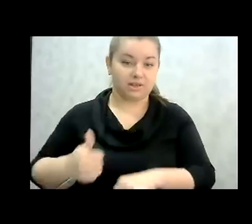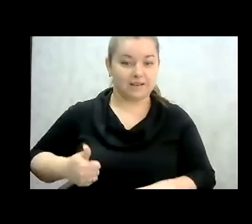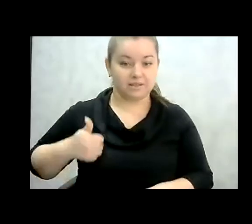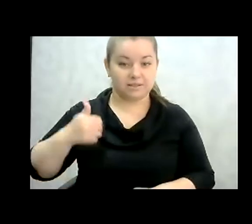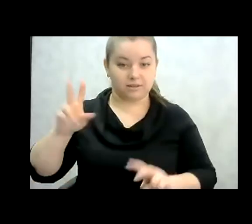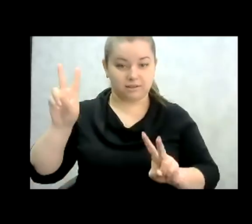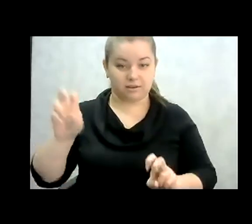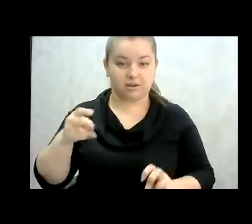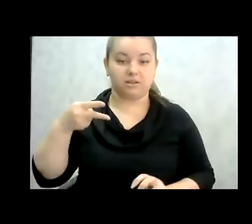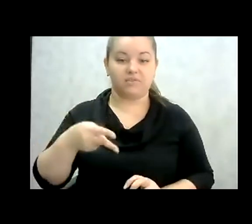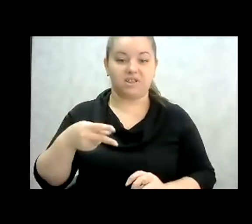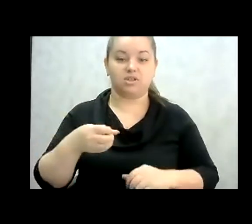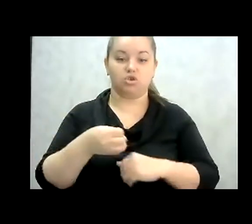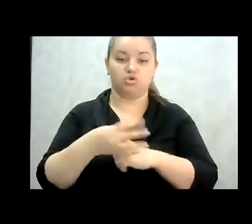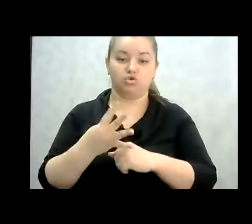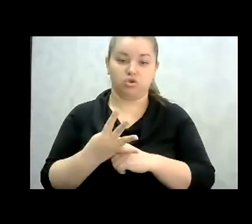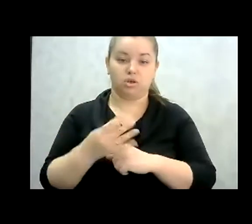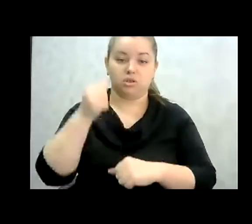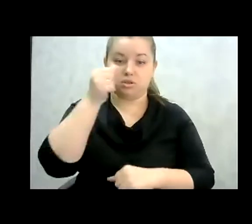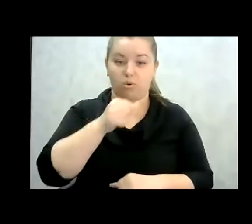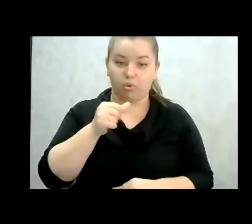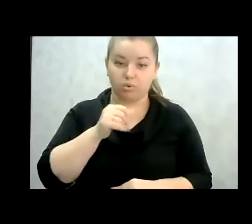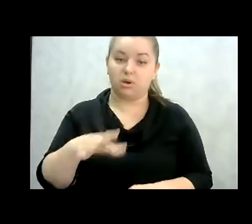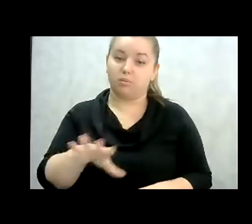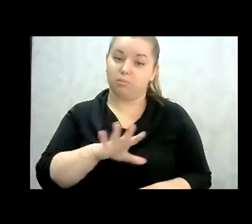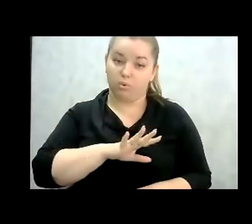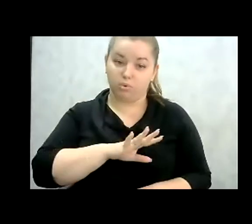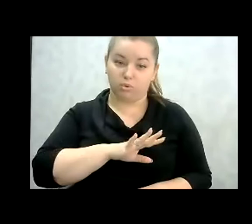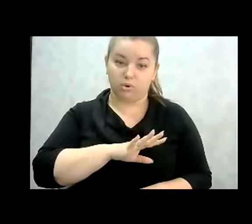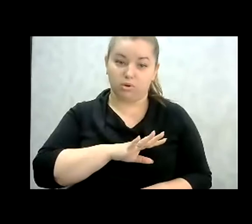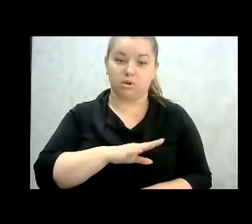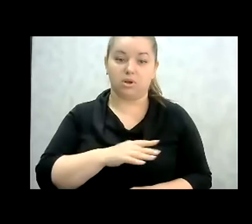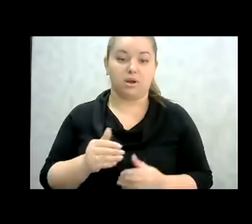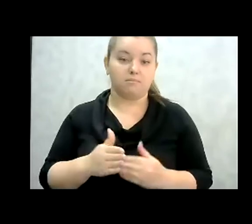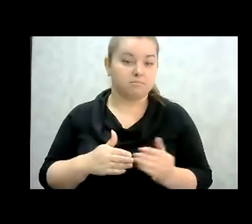has been in the focus after the Revolution of Dignity, after